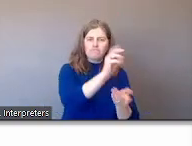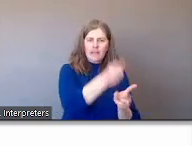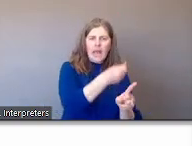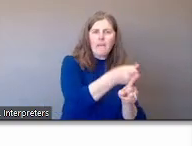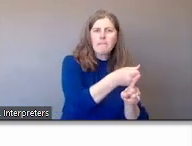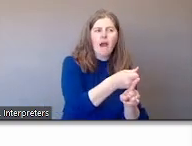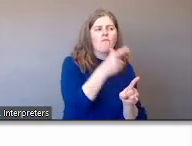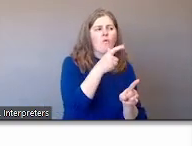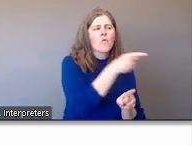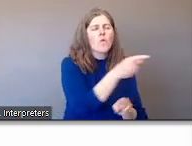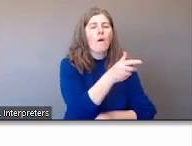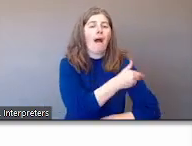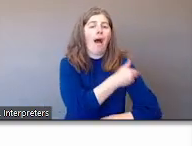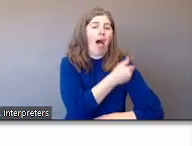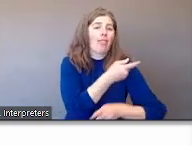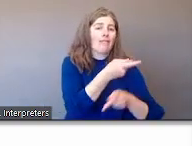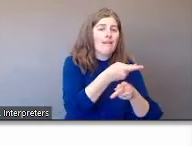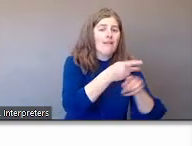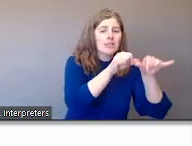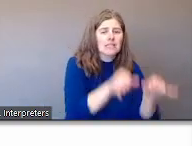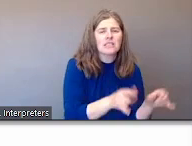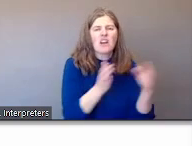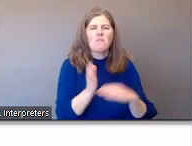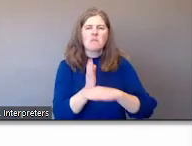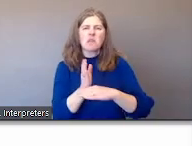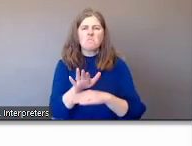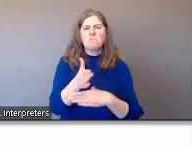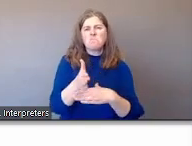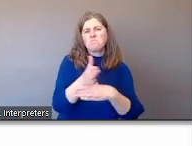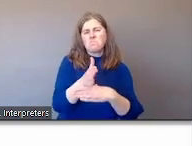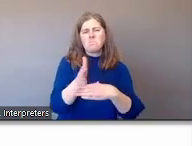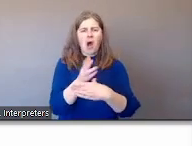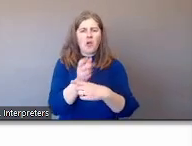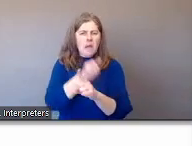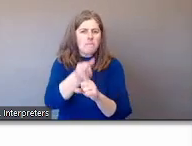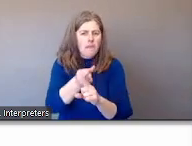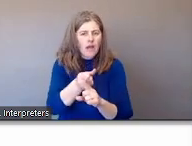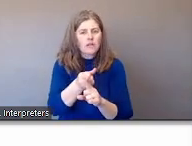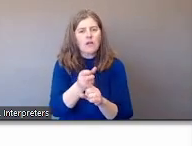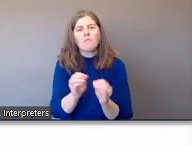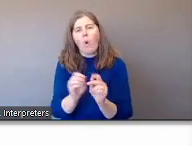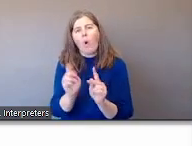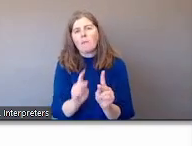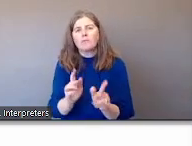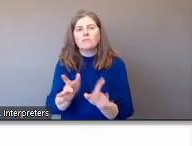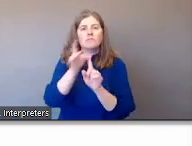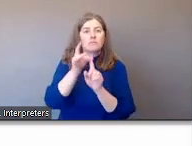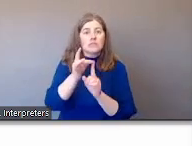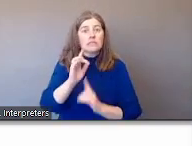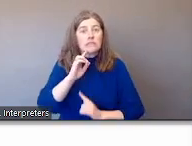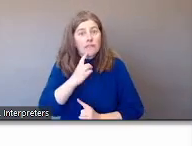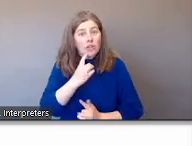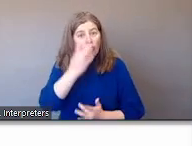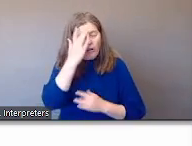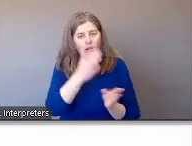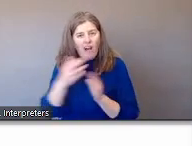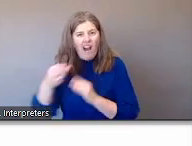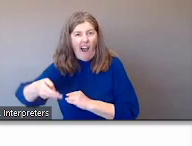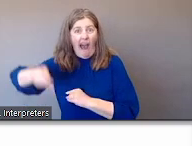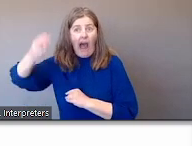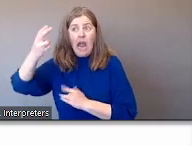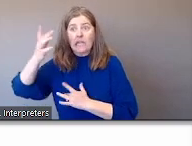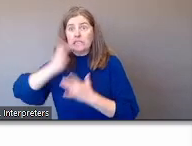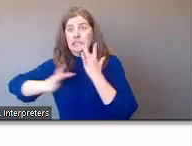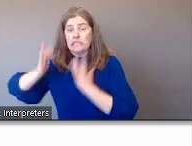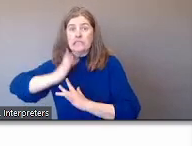systems, medium being some, moderate impact with more people with severe illness, and high is,